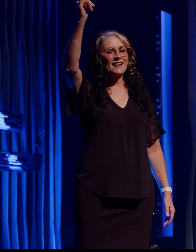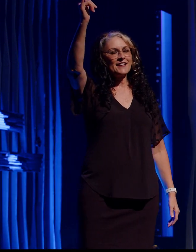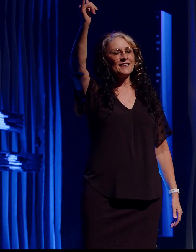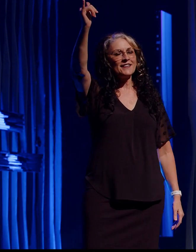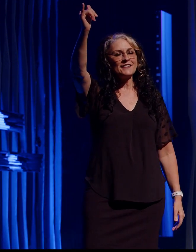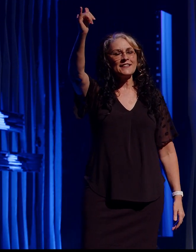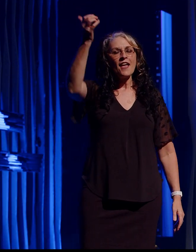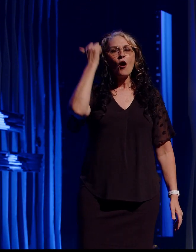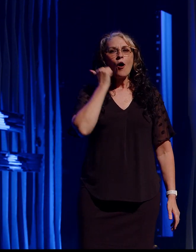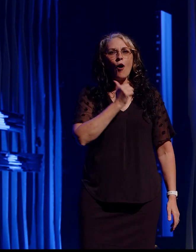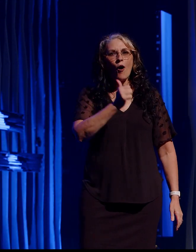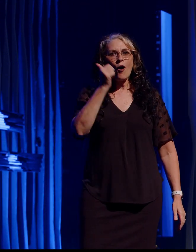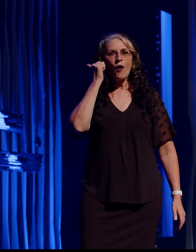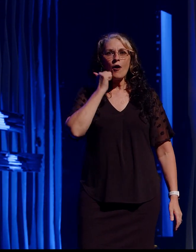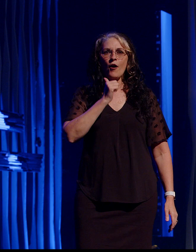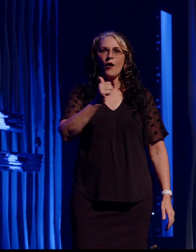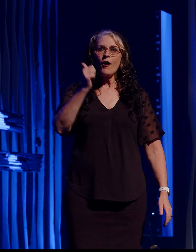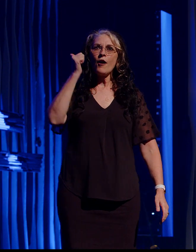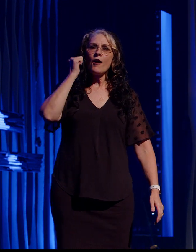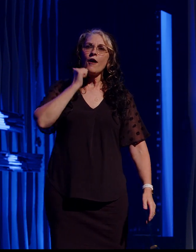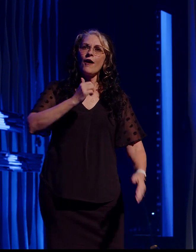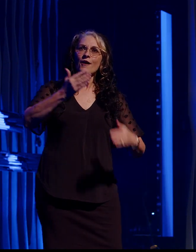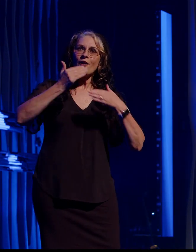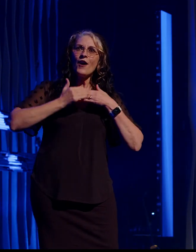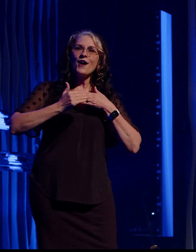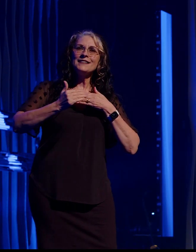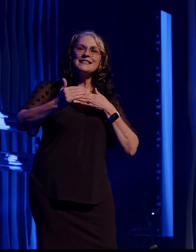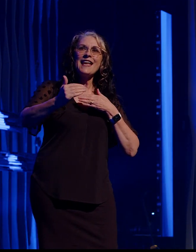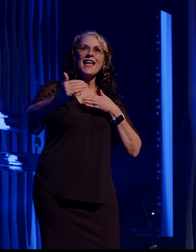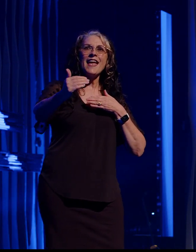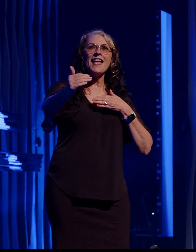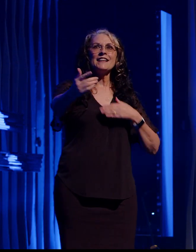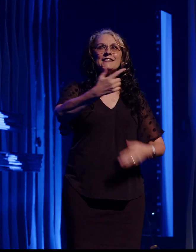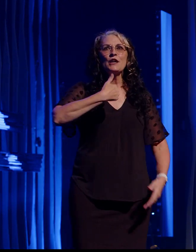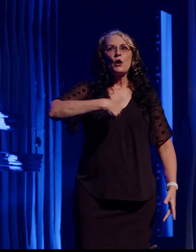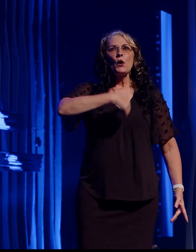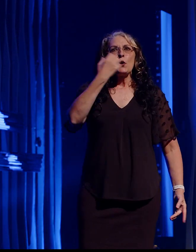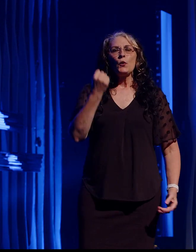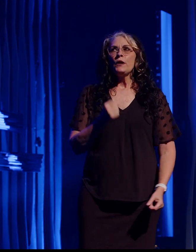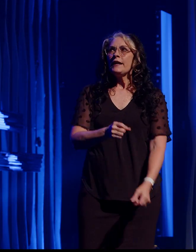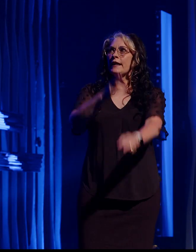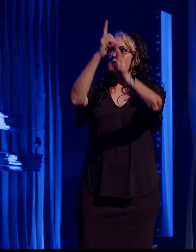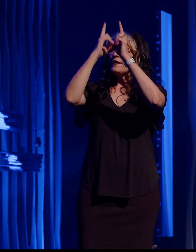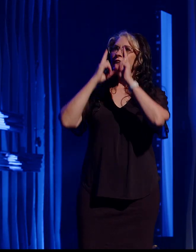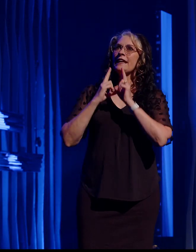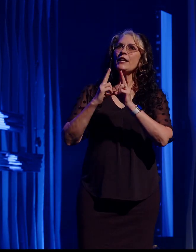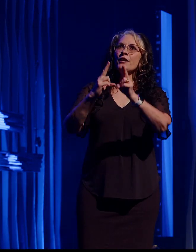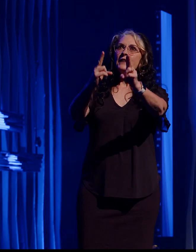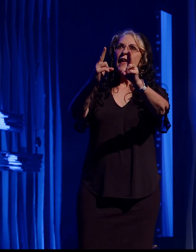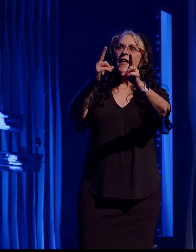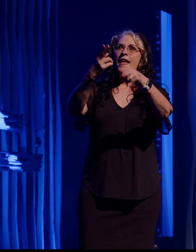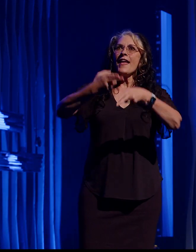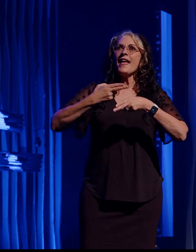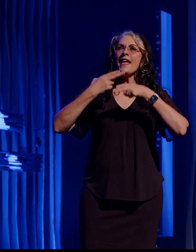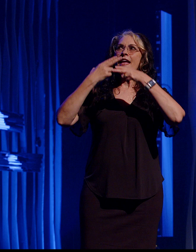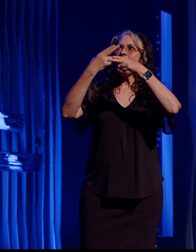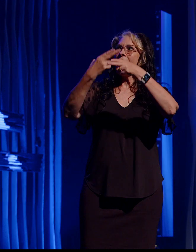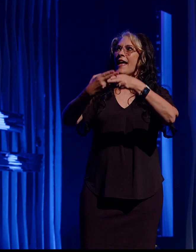Forever. For all our days. For all our days. We'll fear your name. We'll fear your name.